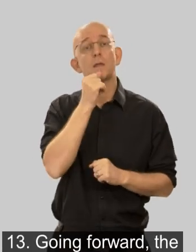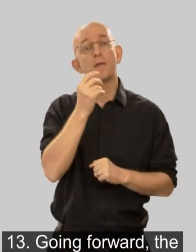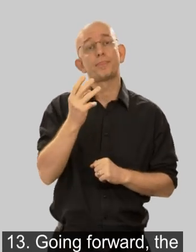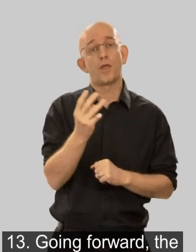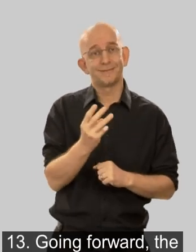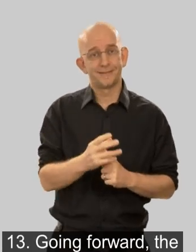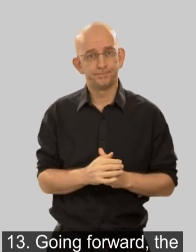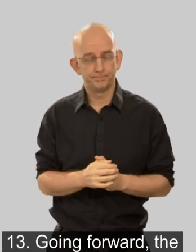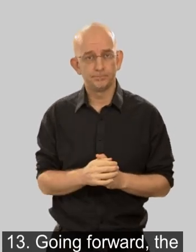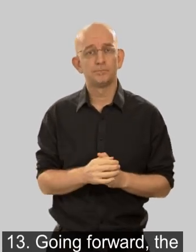Number 13.